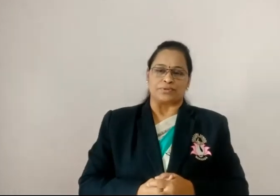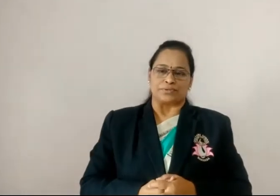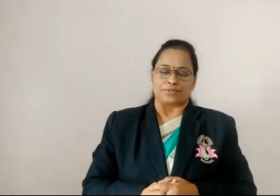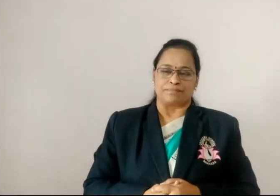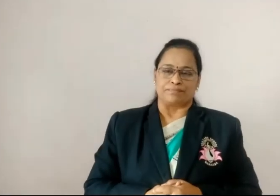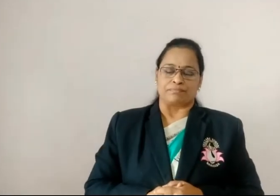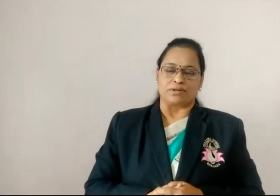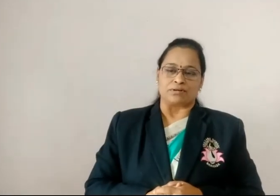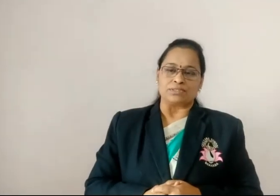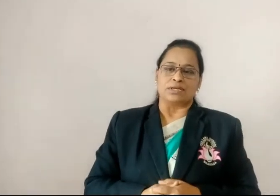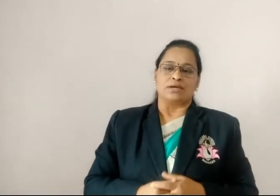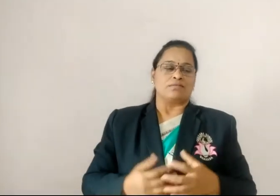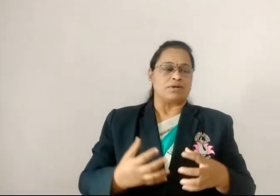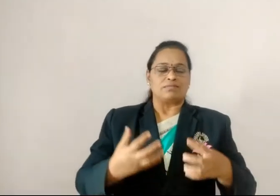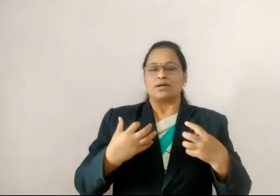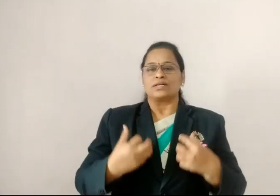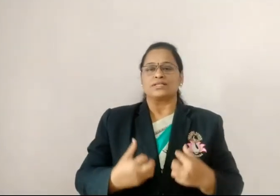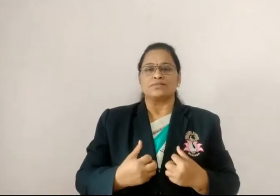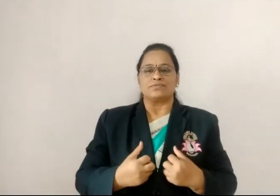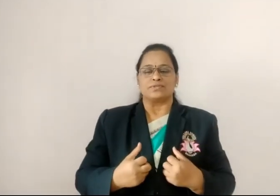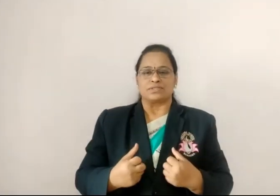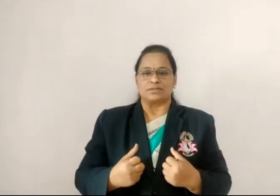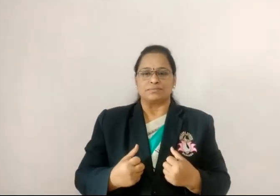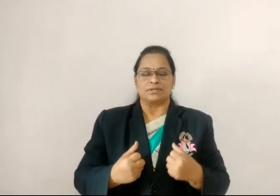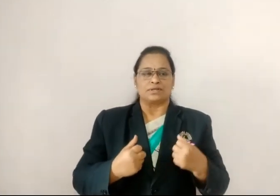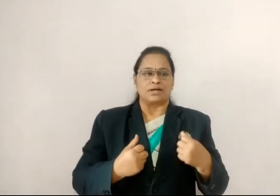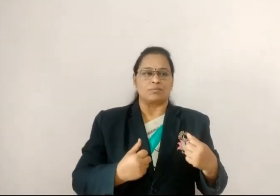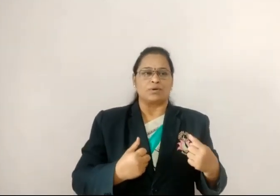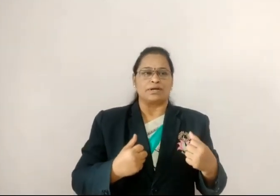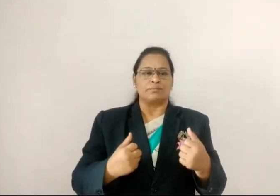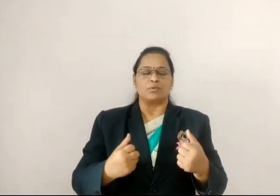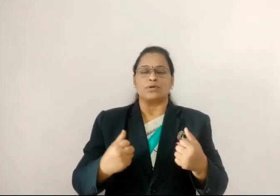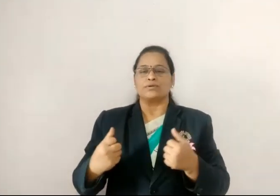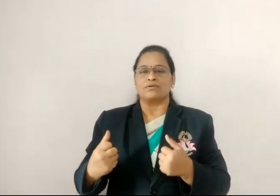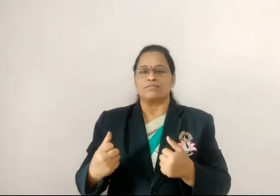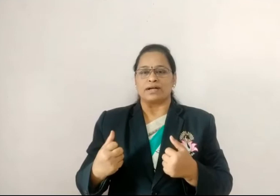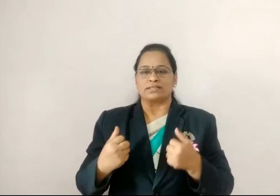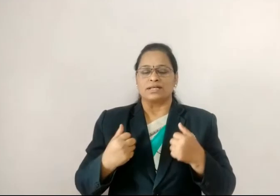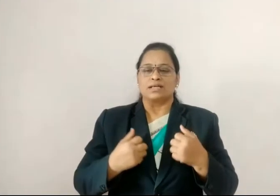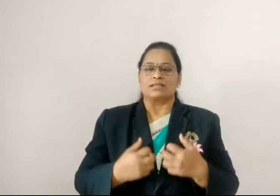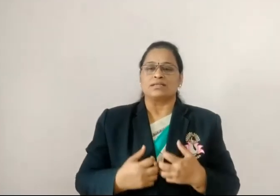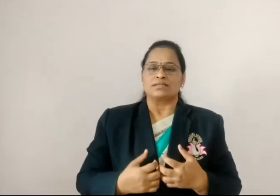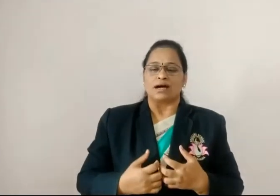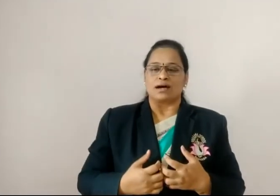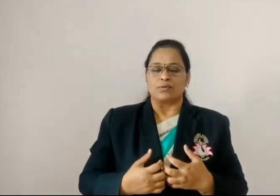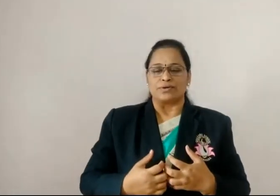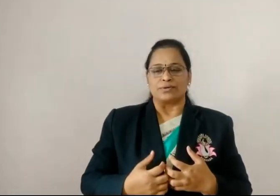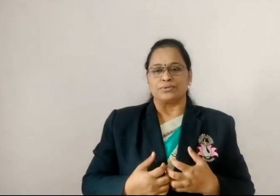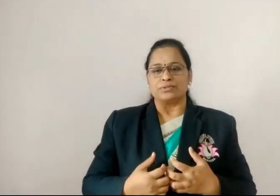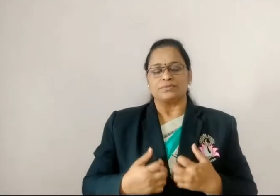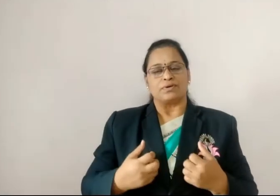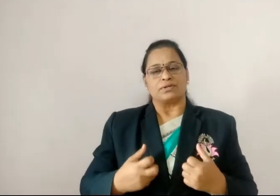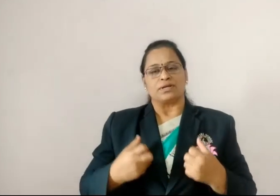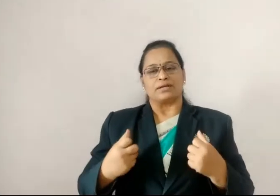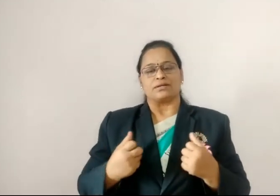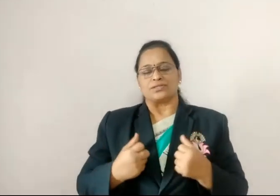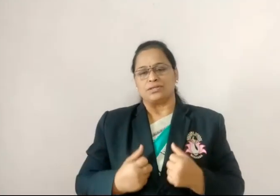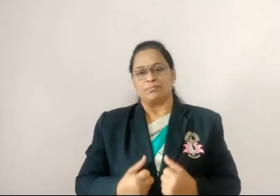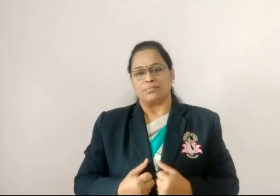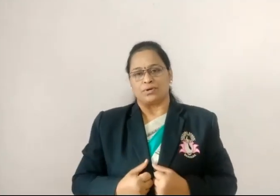produced. Because when we are eating foodstuffs, carbohydrate, protein or fats, these are going to use for the energy